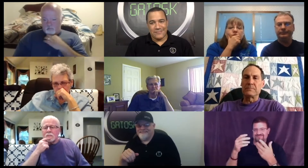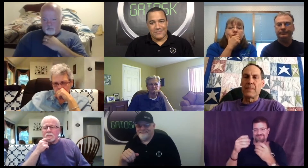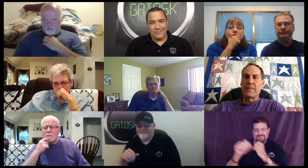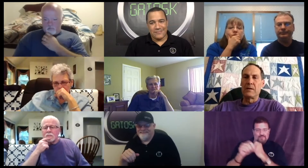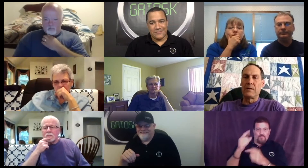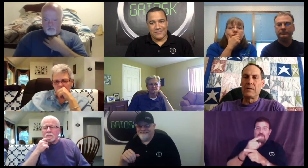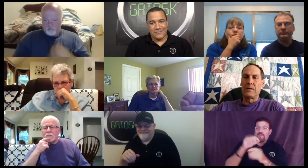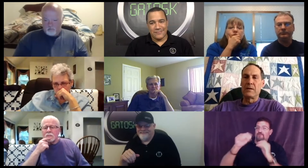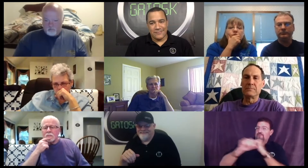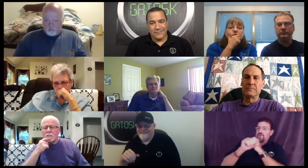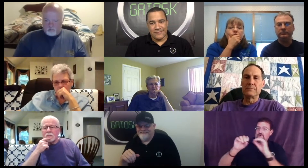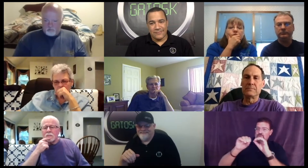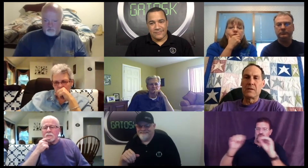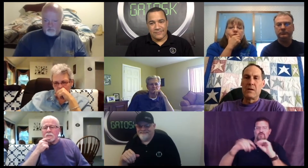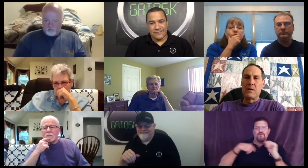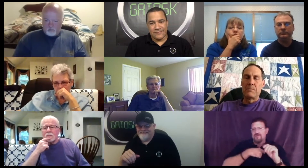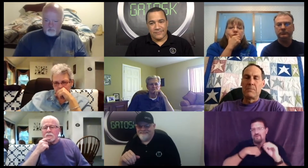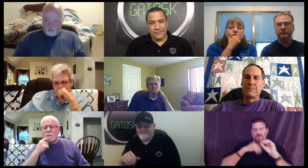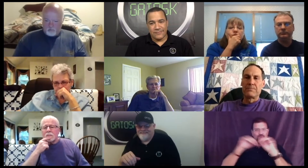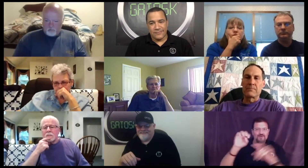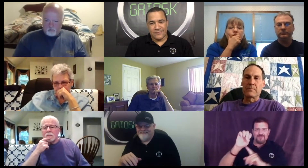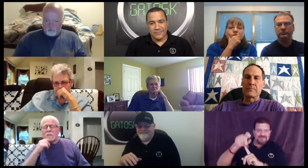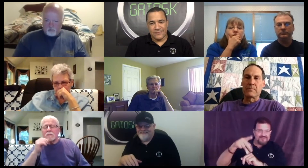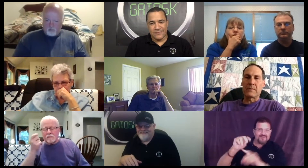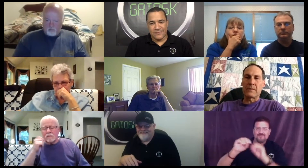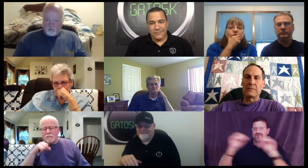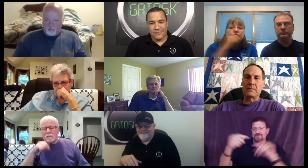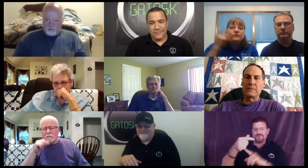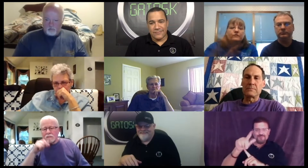Raymond explained. You're right. We have no,